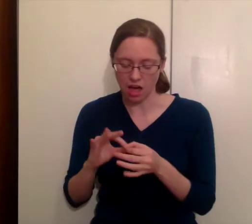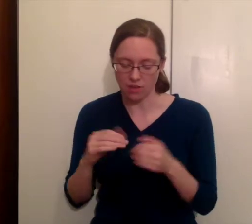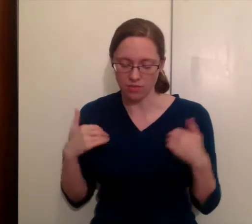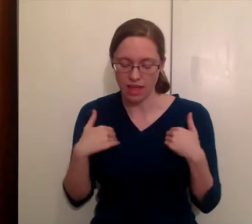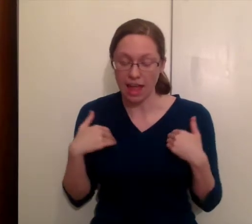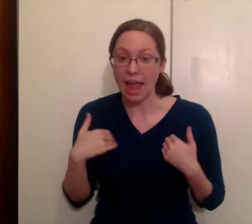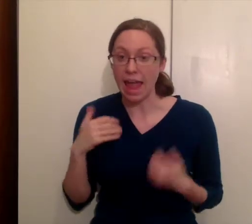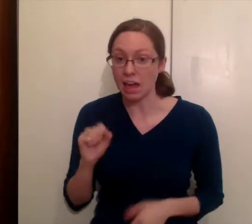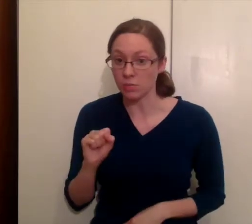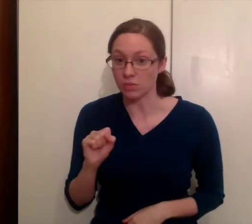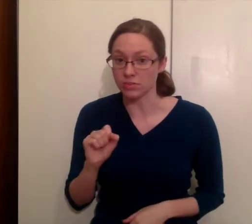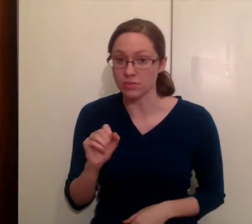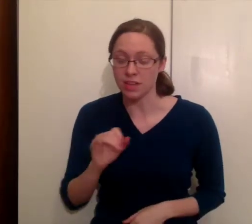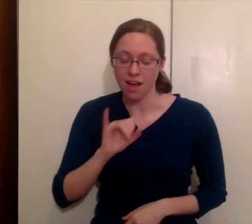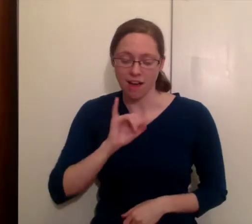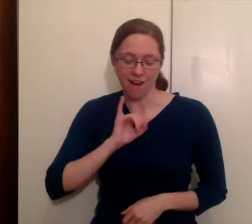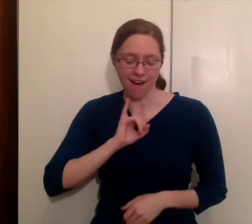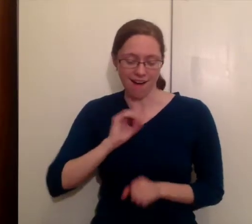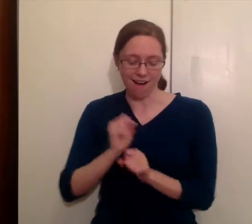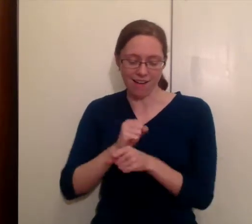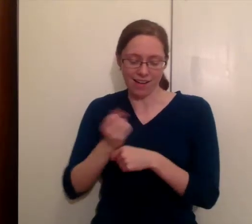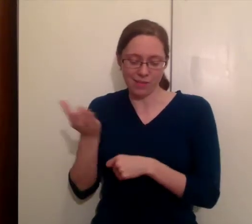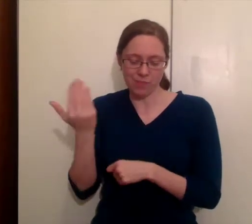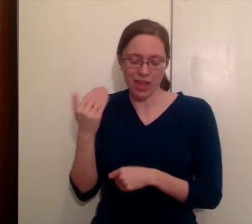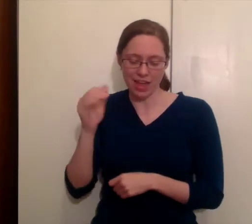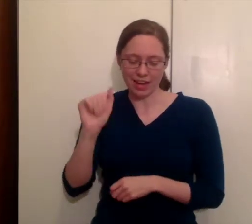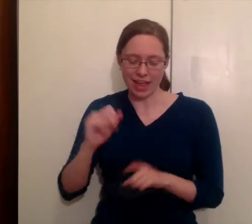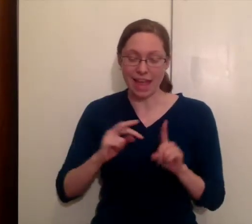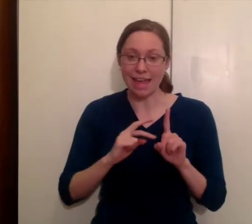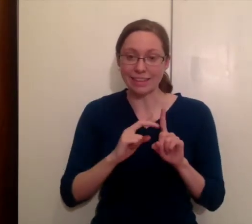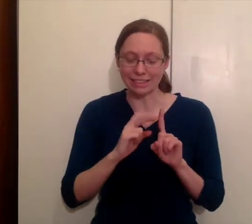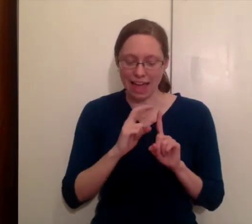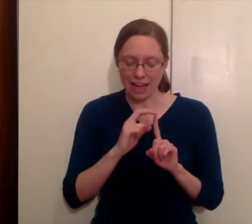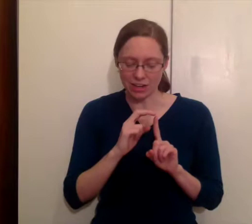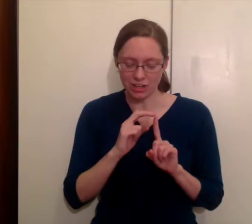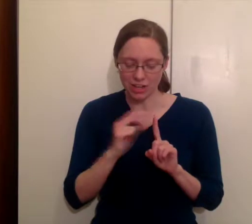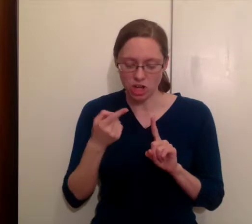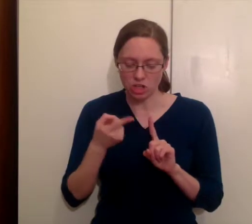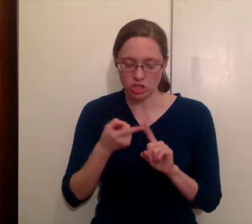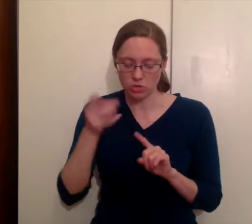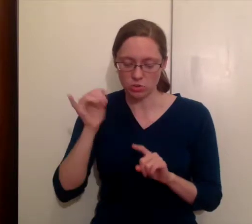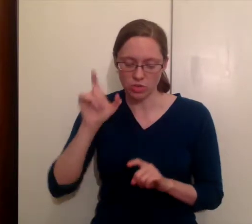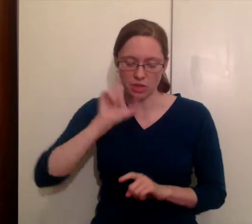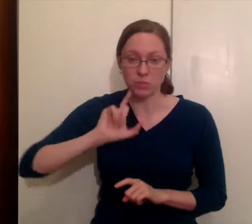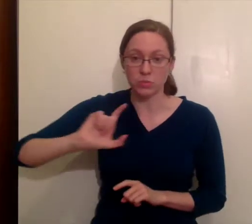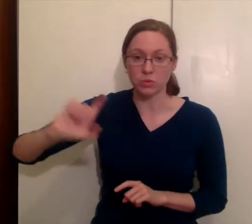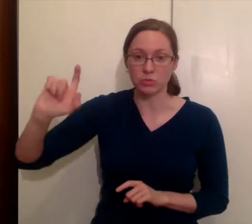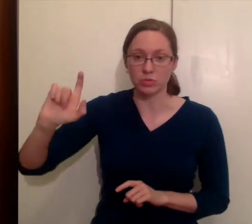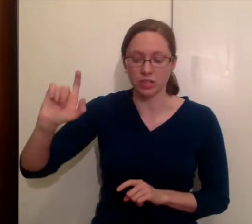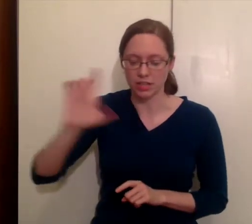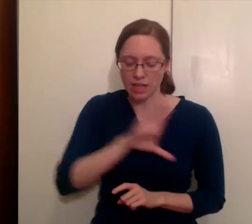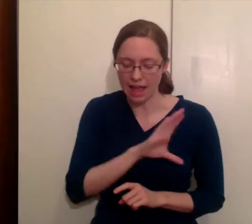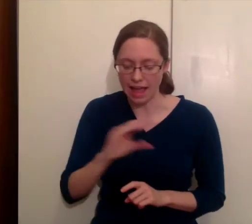of animals. I made a ladder to the moon,